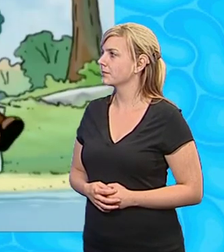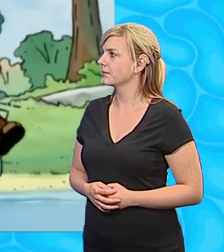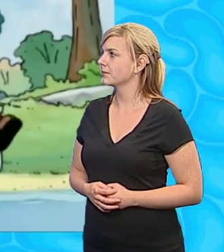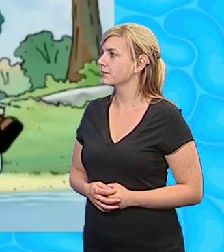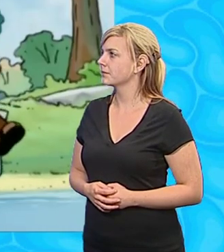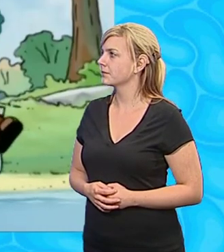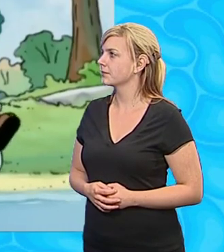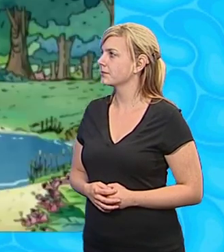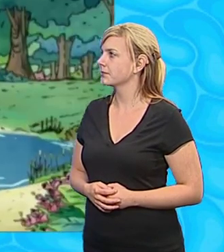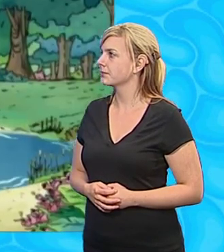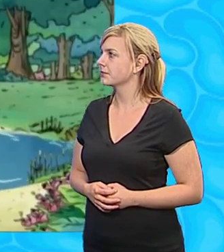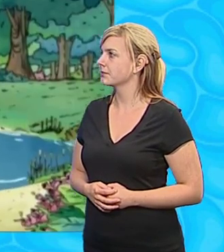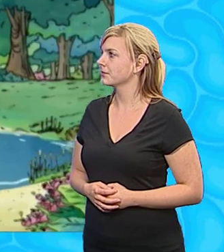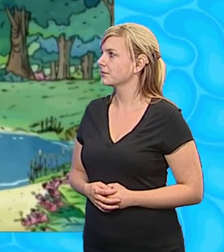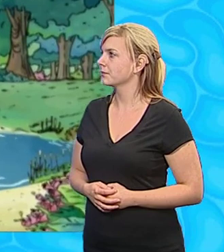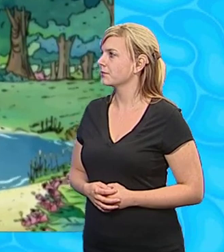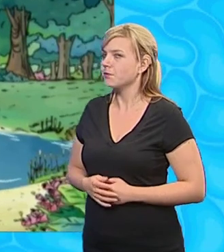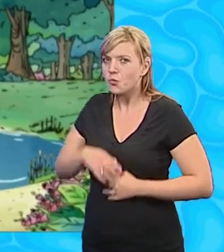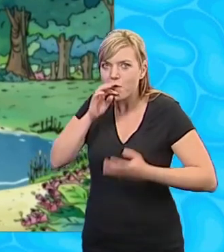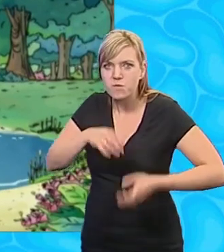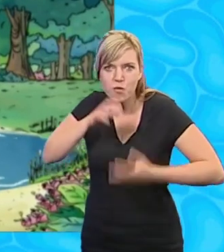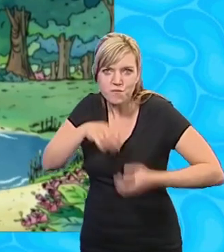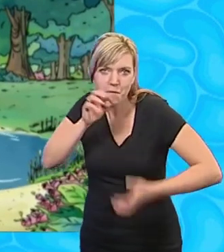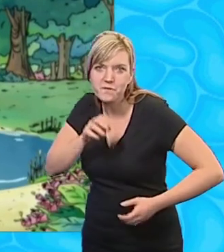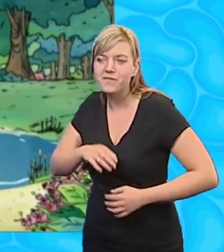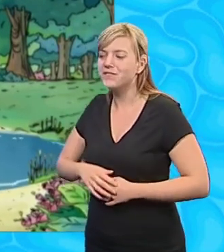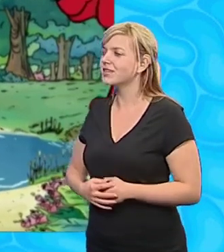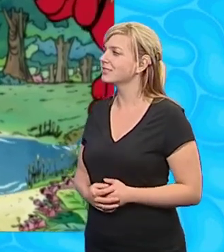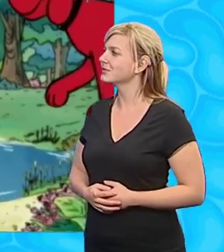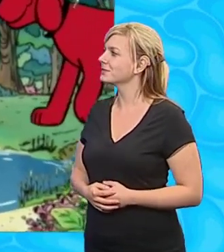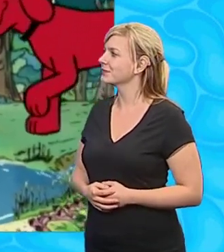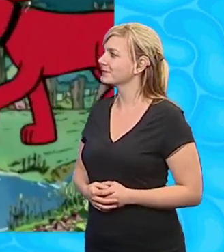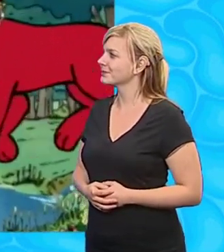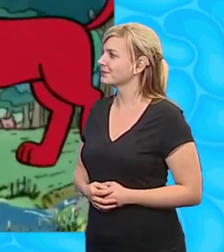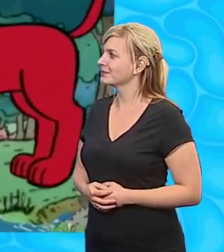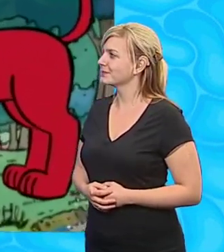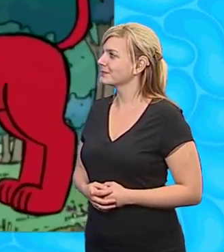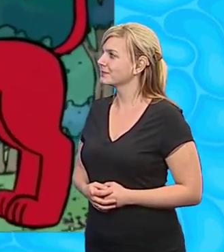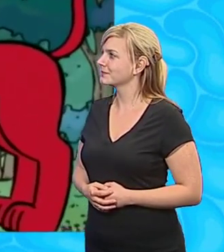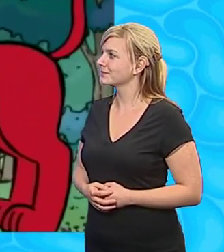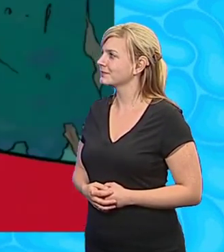Here comes Clifford!